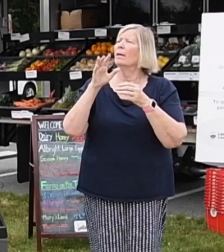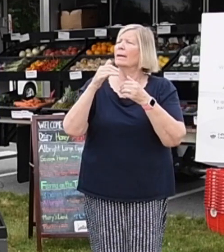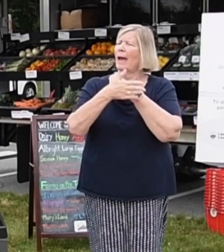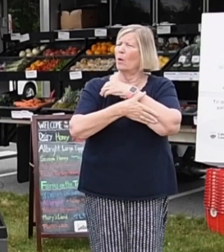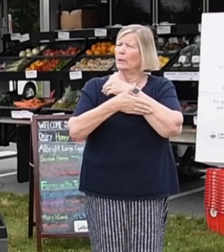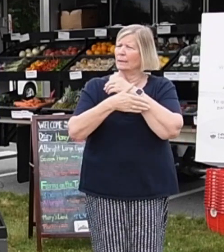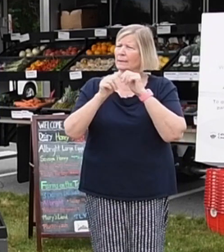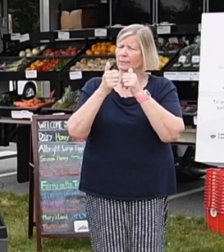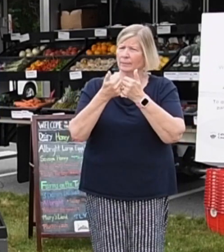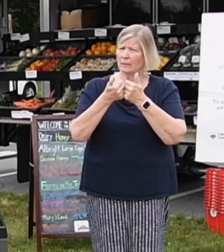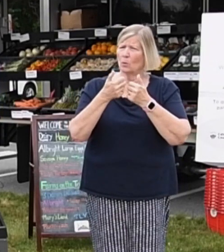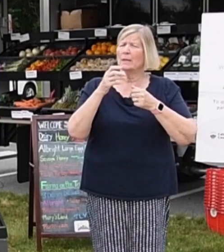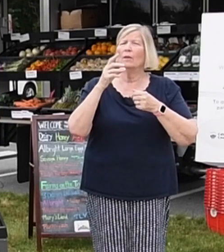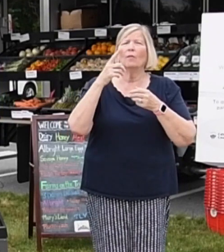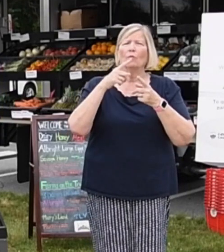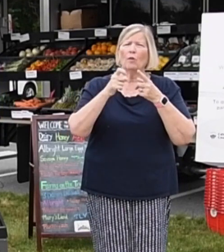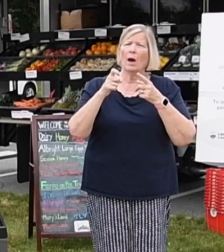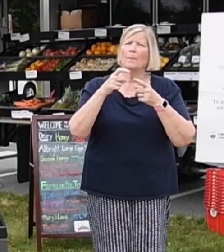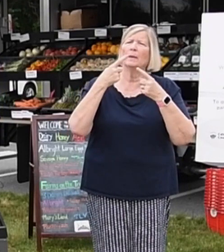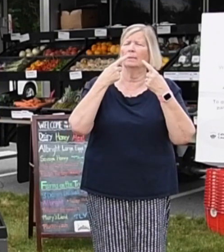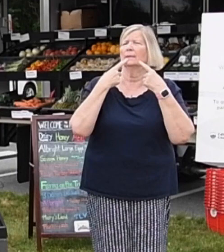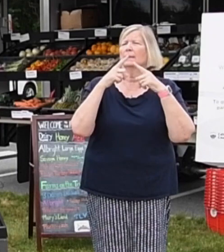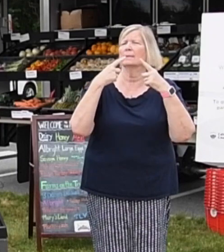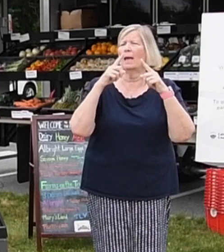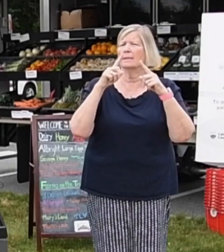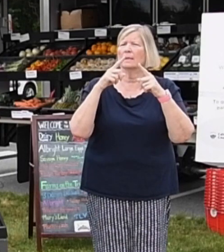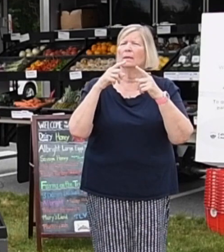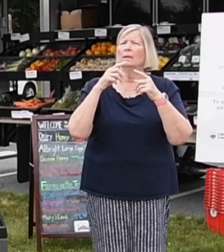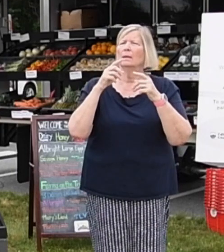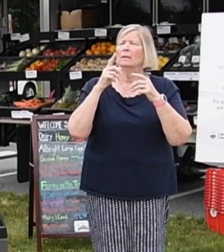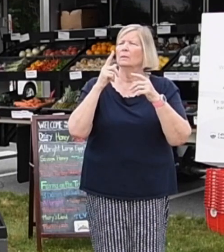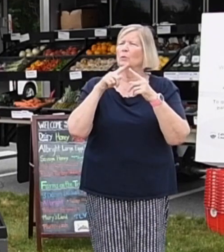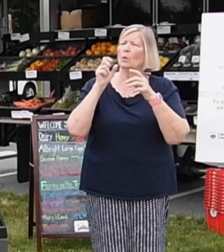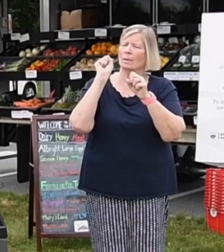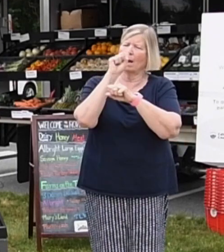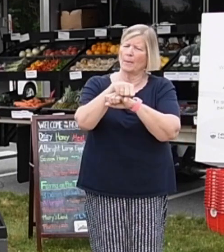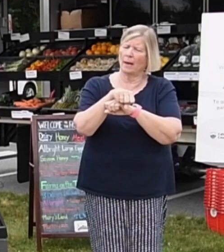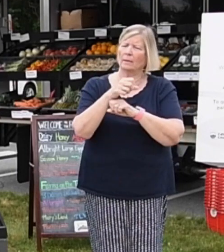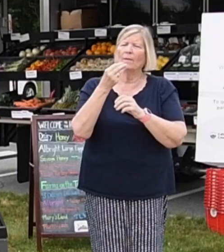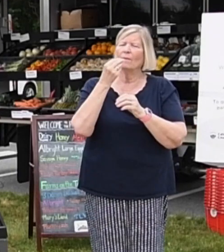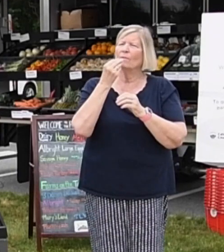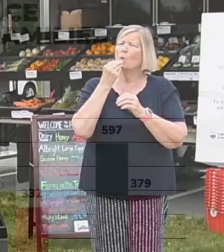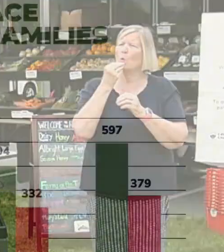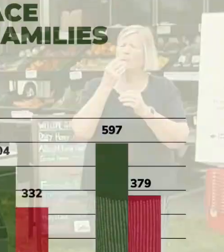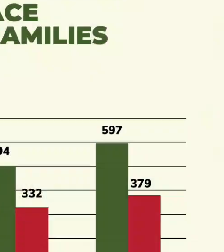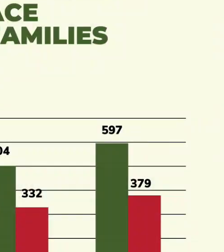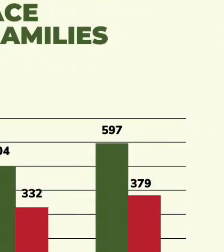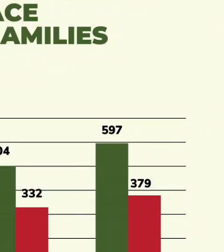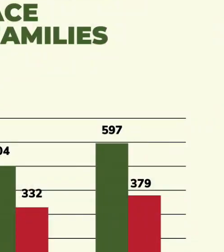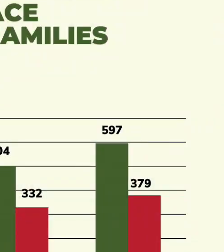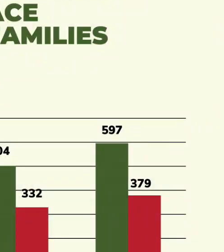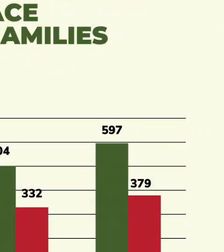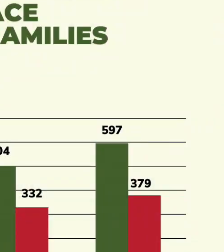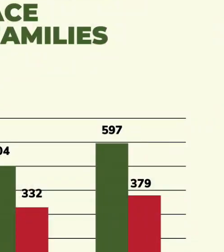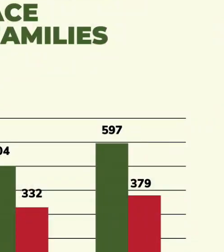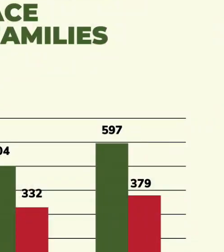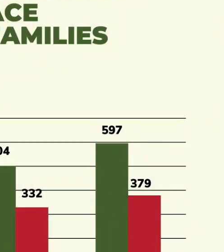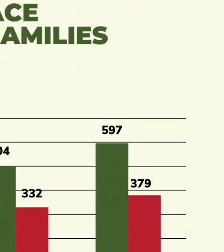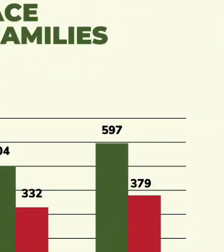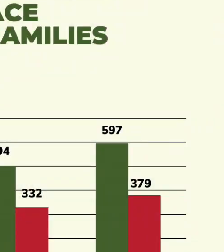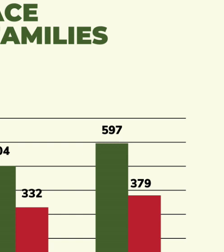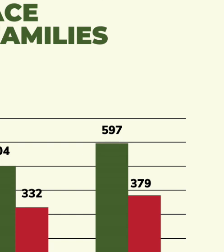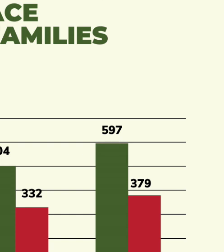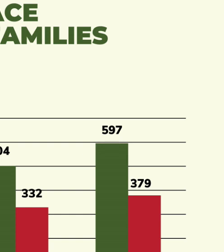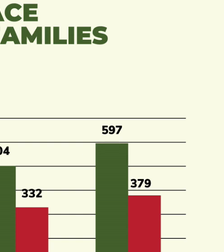success in combating food scarcity. Today, the marketplace serves nearly